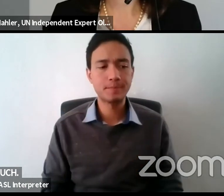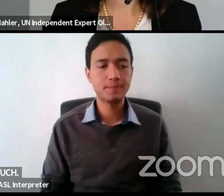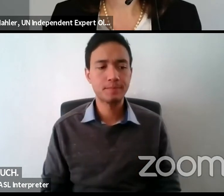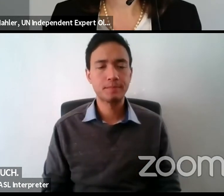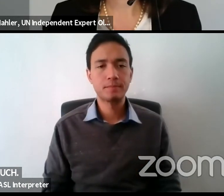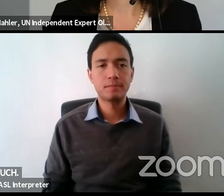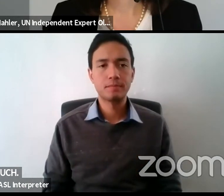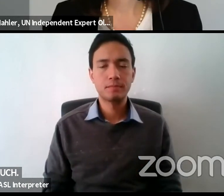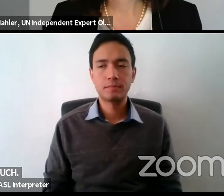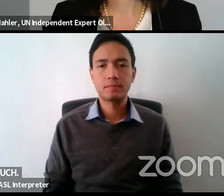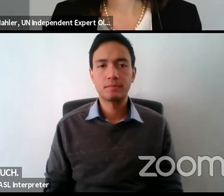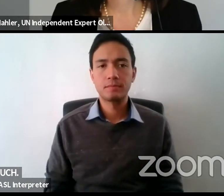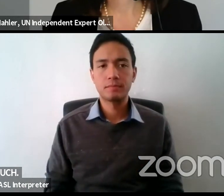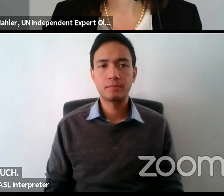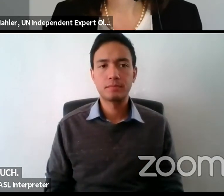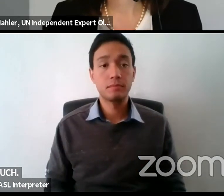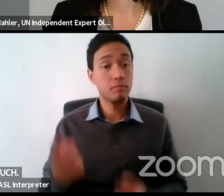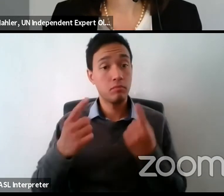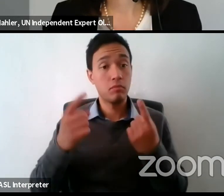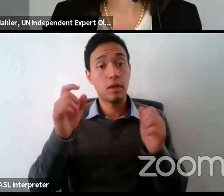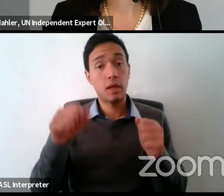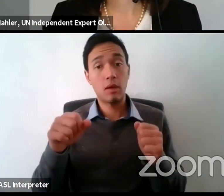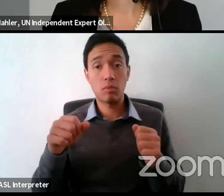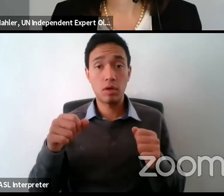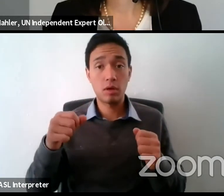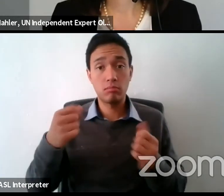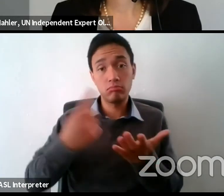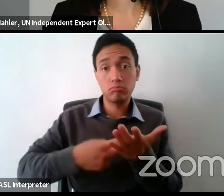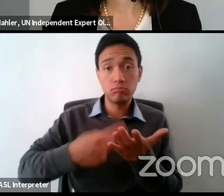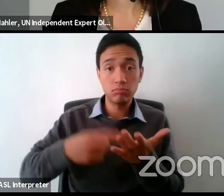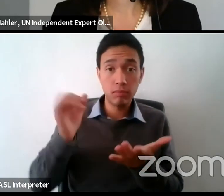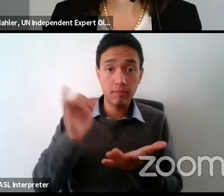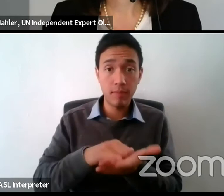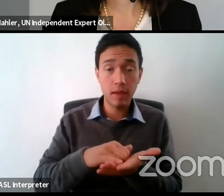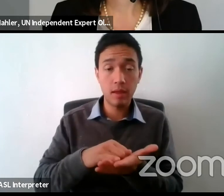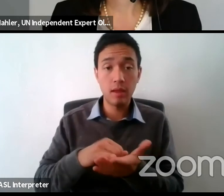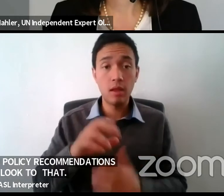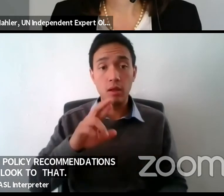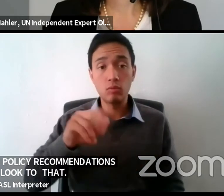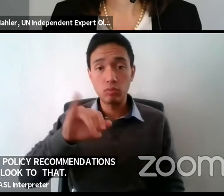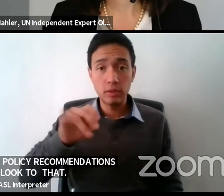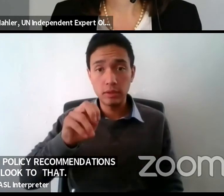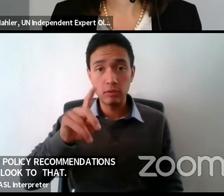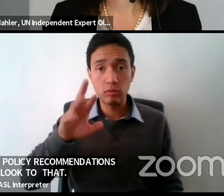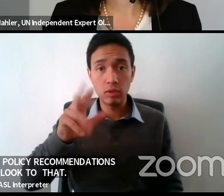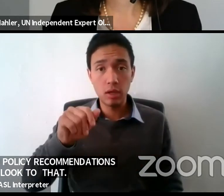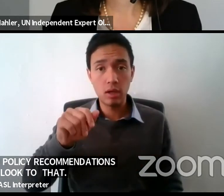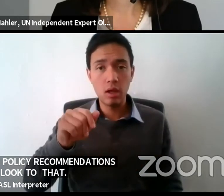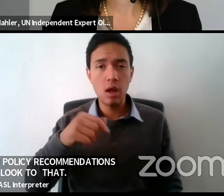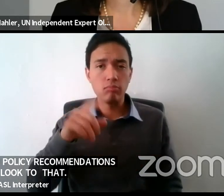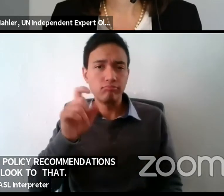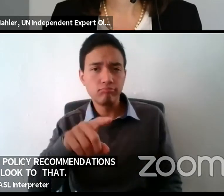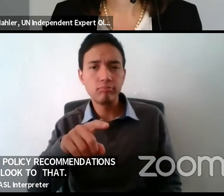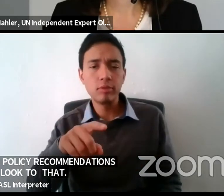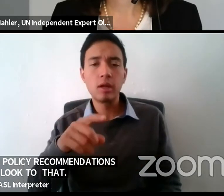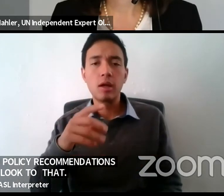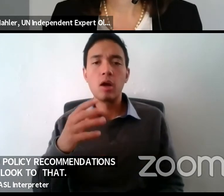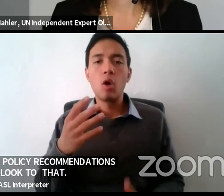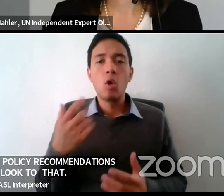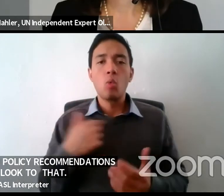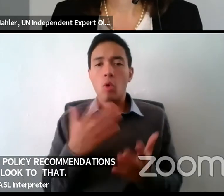could, in particular, look to that. And Rajendra, when it comes to achieving digital equity for older